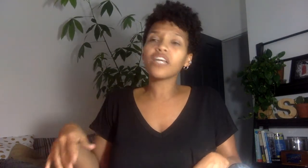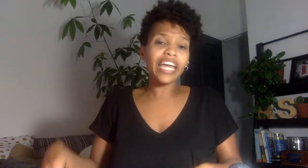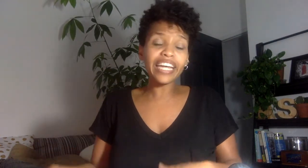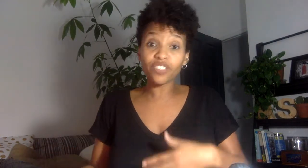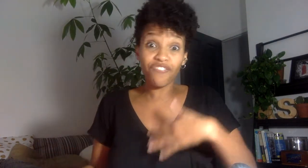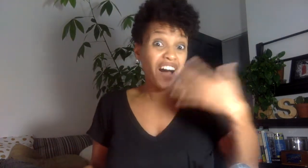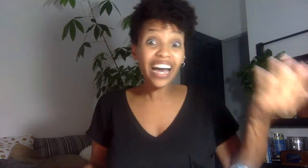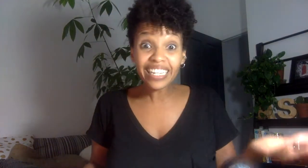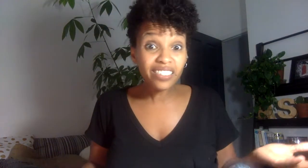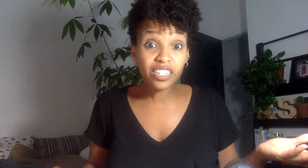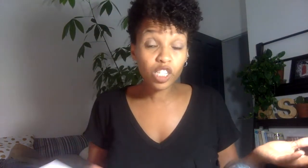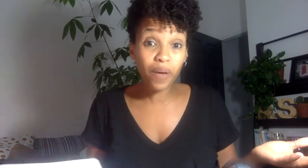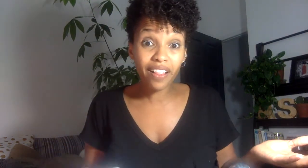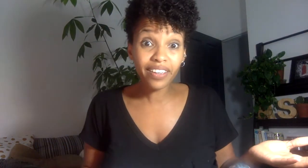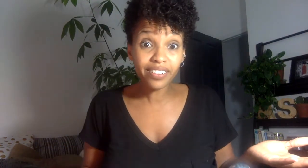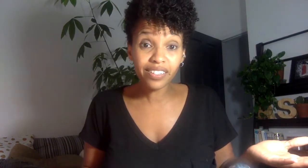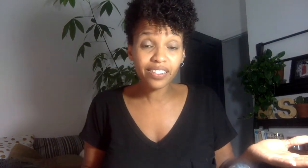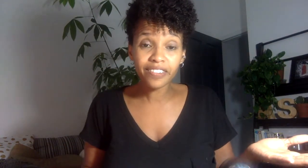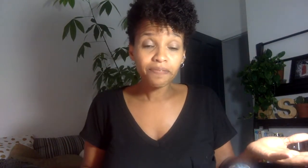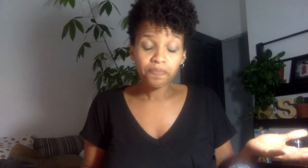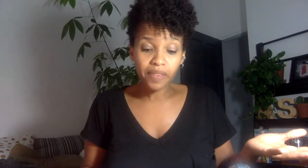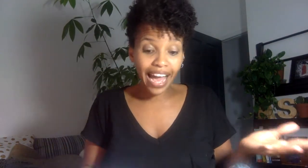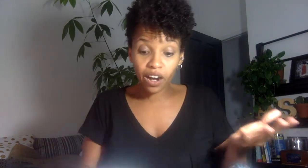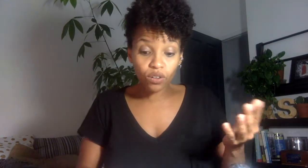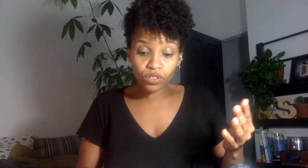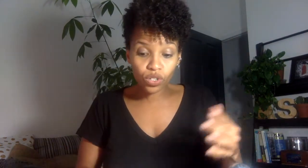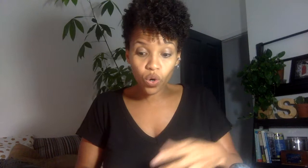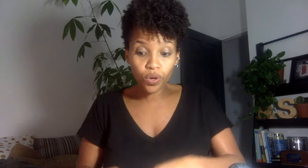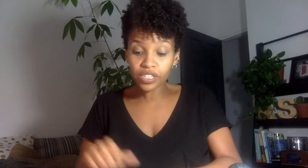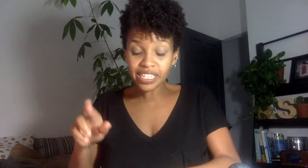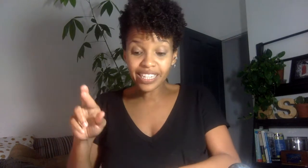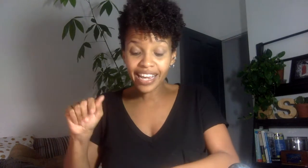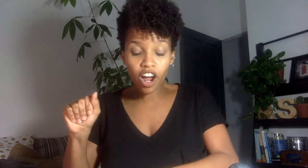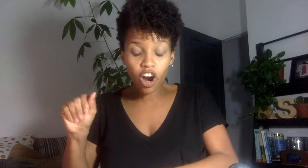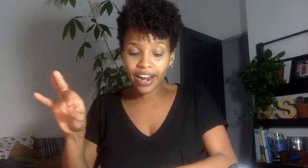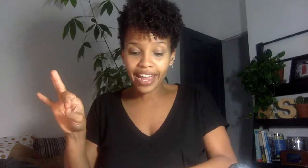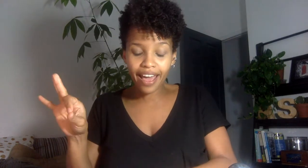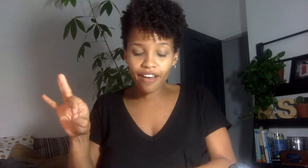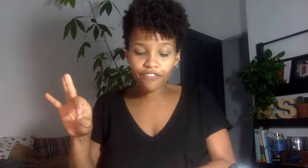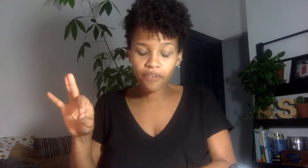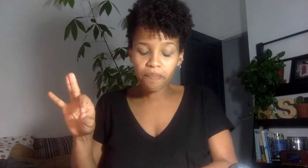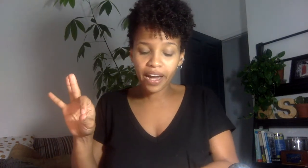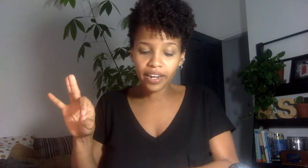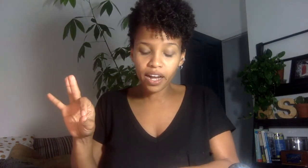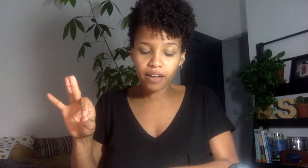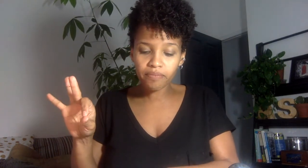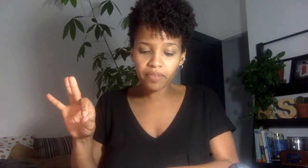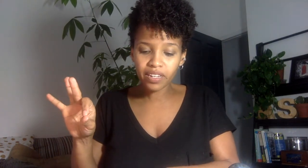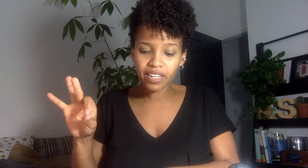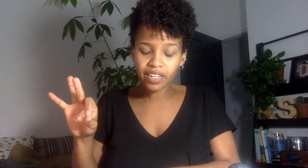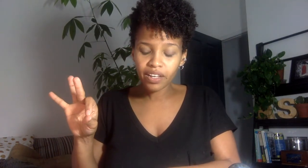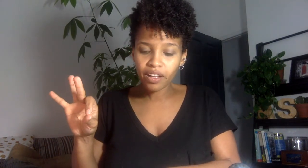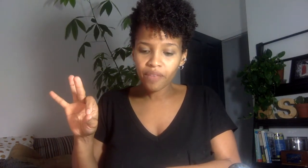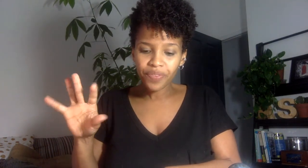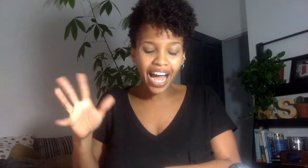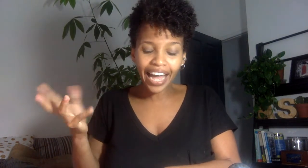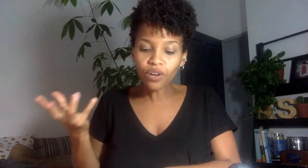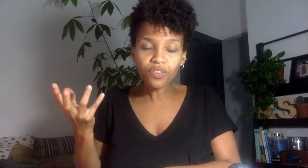it's fine to spell it out or to say RAF, but I don't